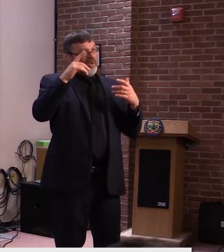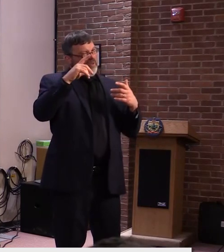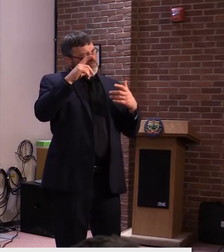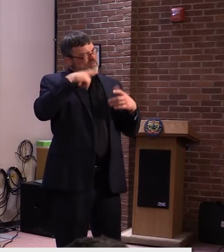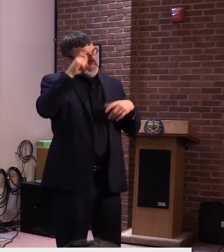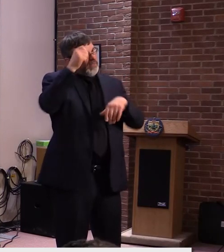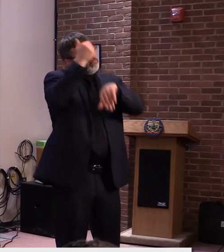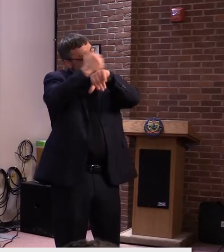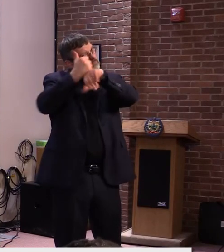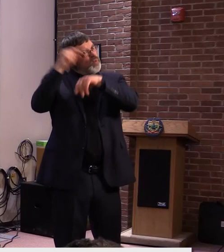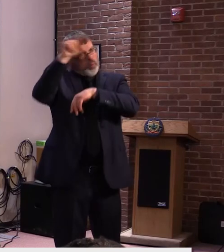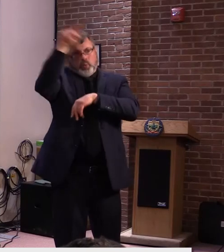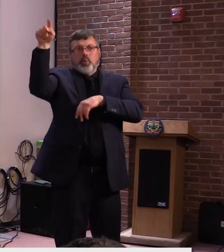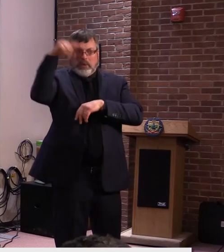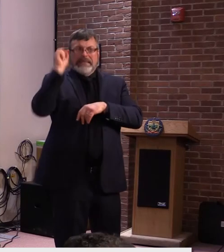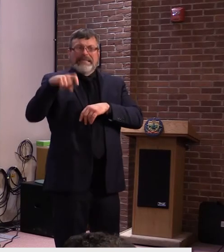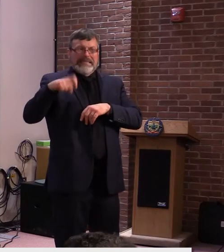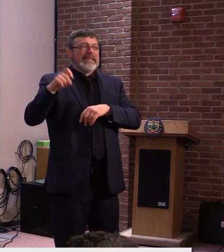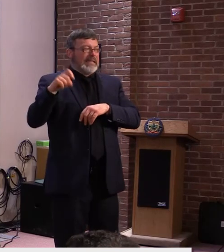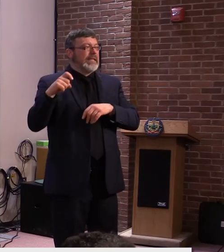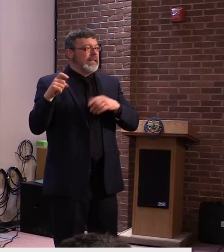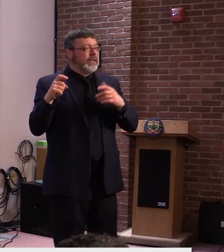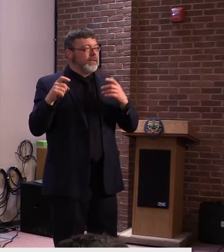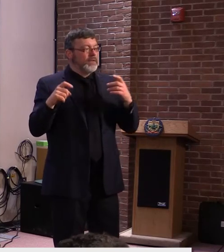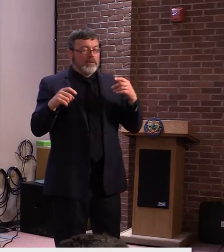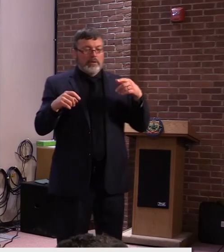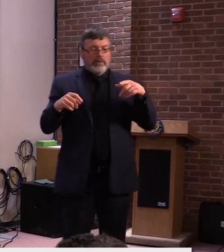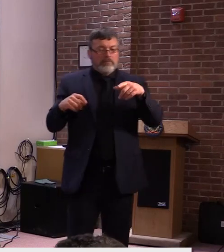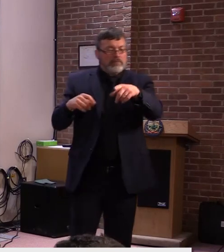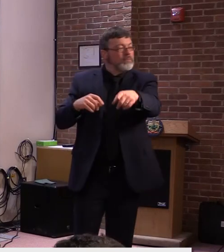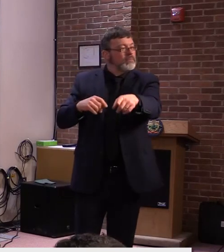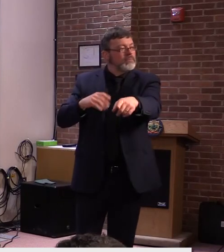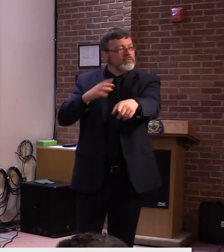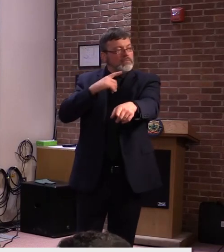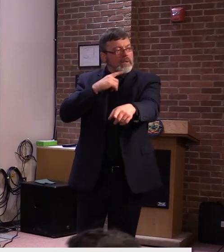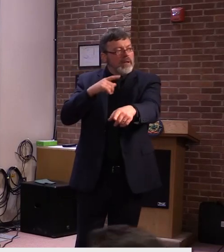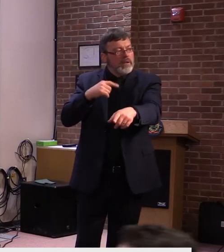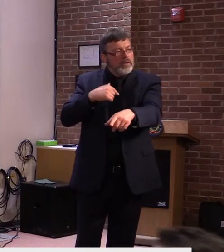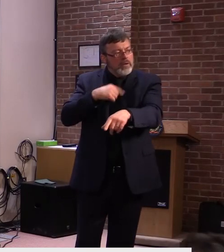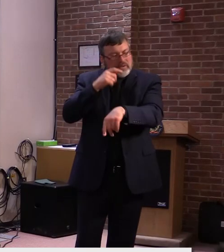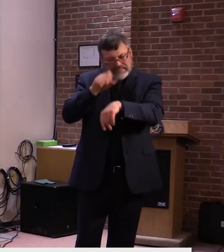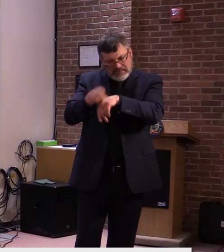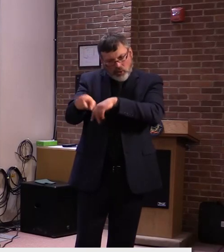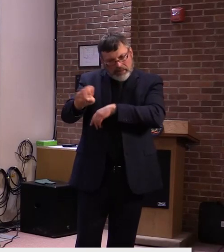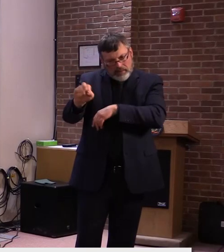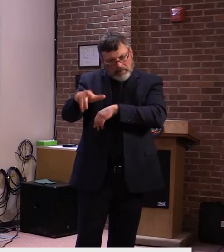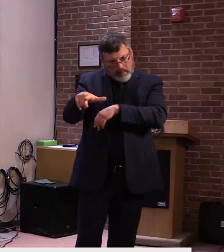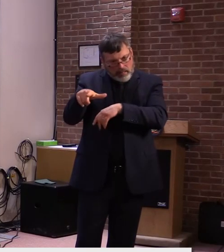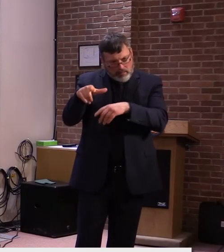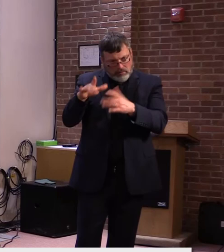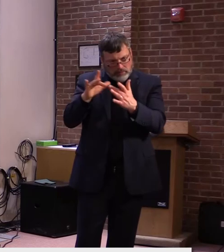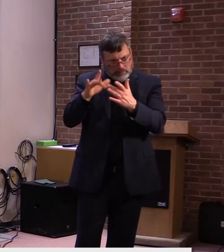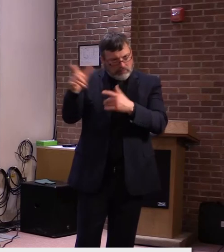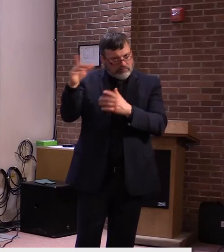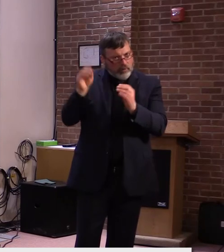Andrew, okay, thanks, I'll reach out. Andrew, I can send you an email and copy Clay to connect you right after the press